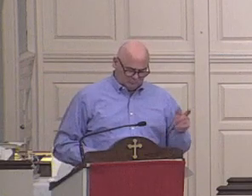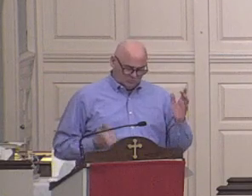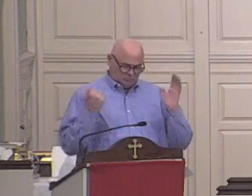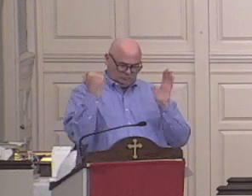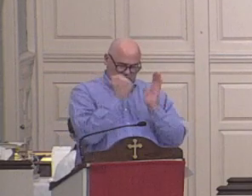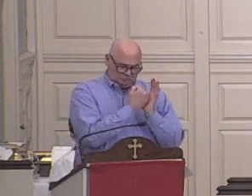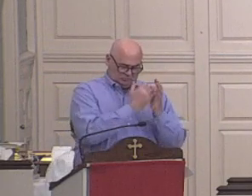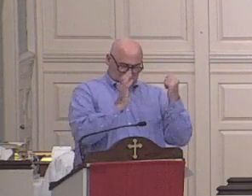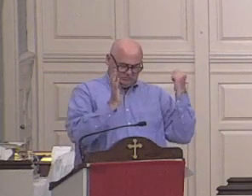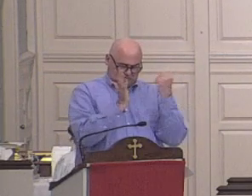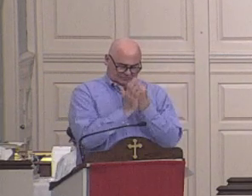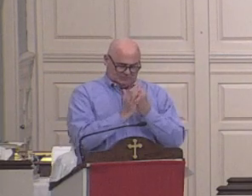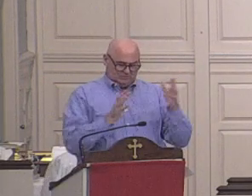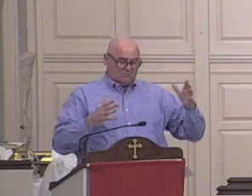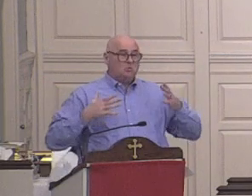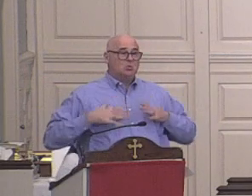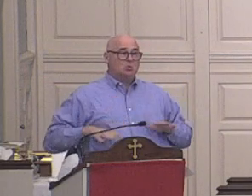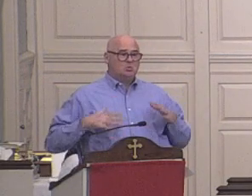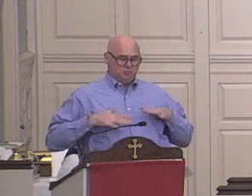did not take it.